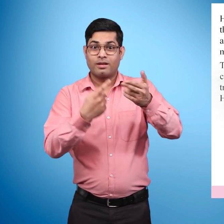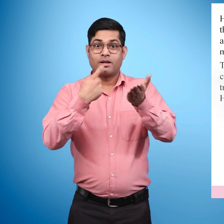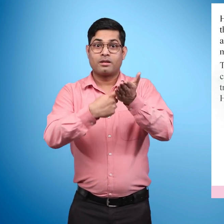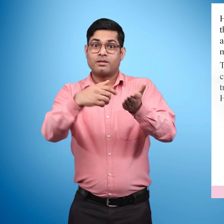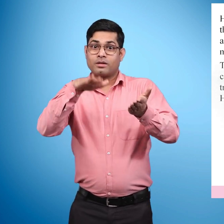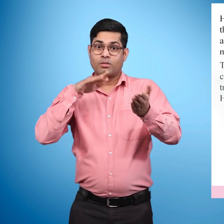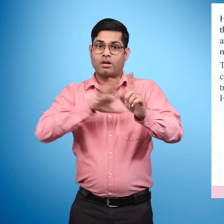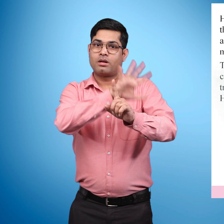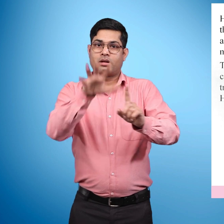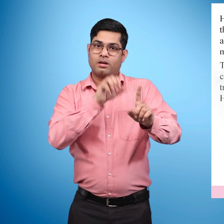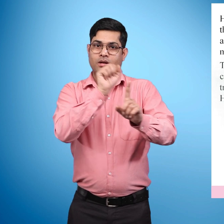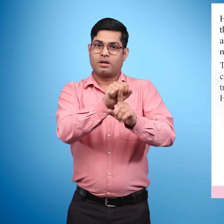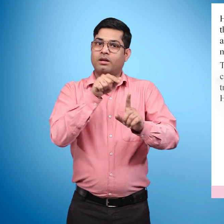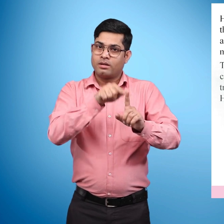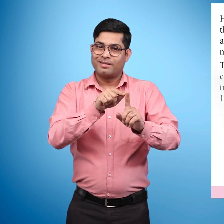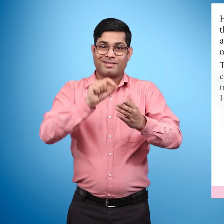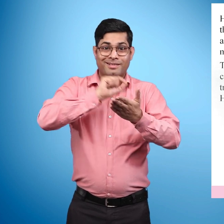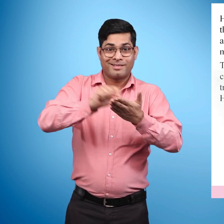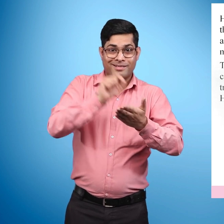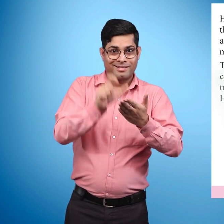tale abridged by Indira David.